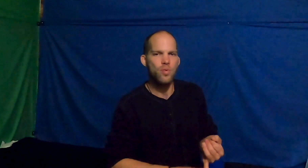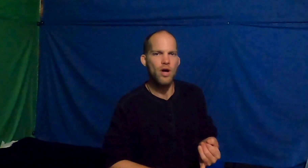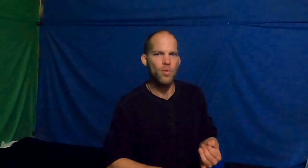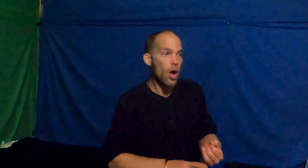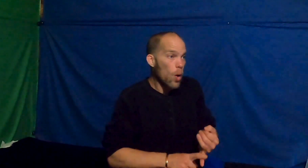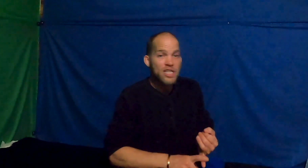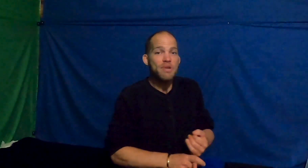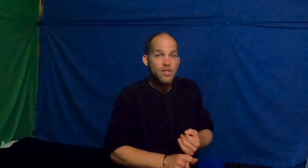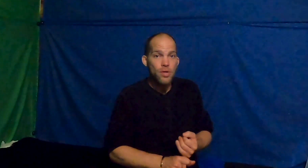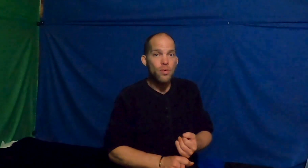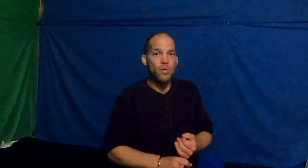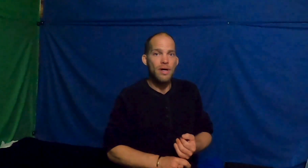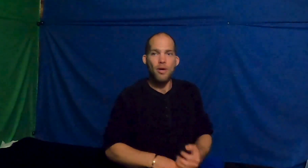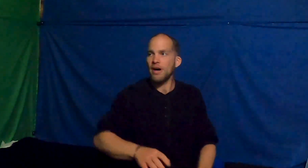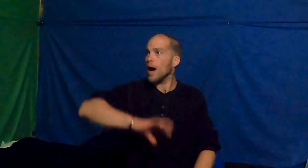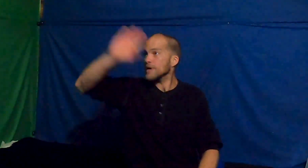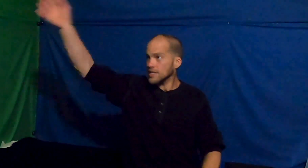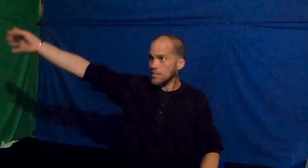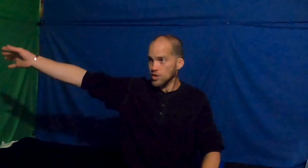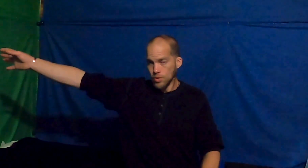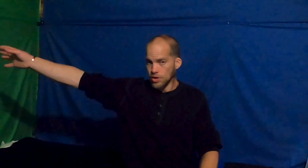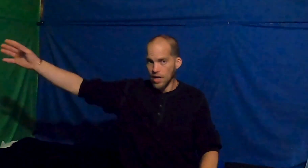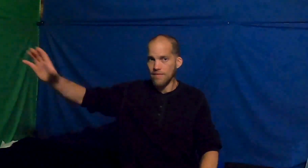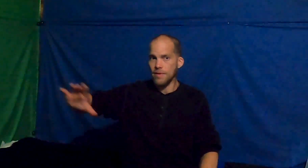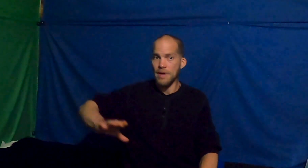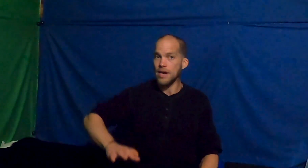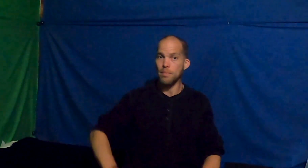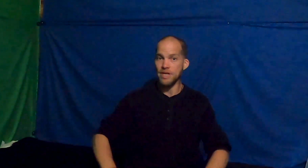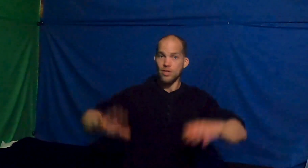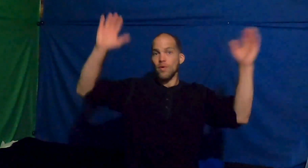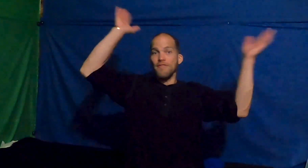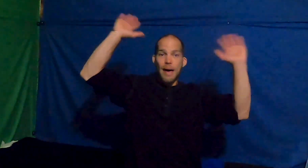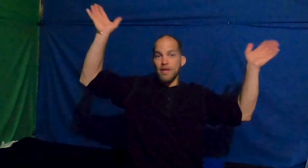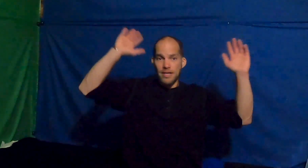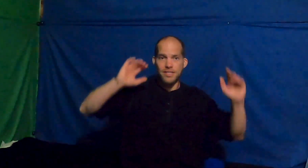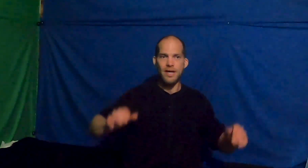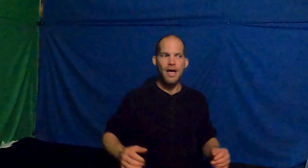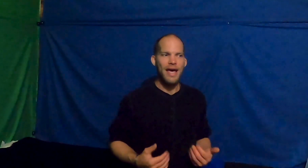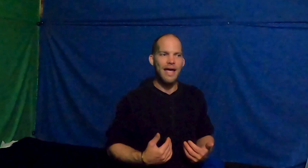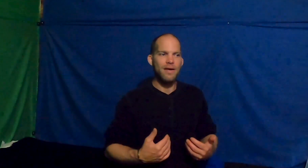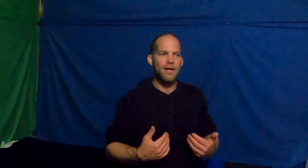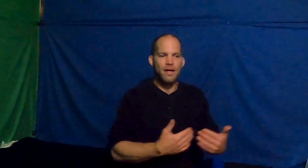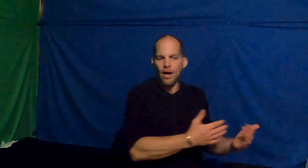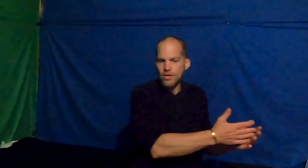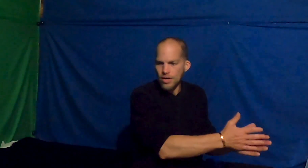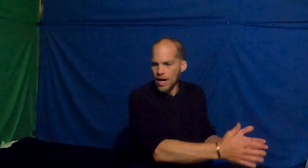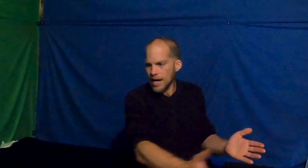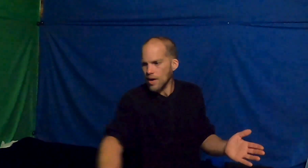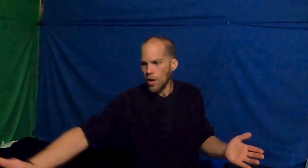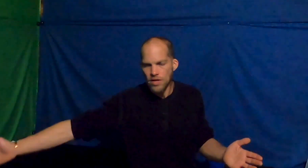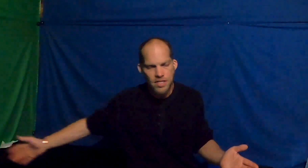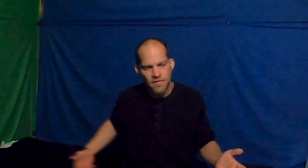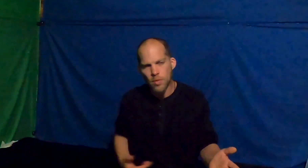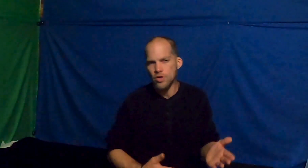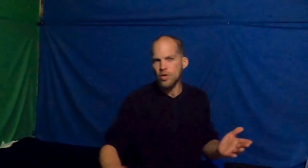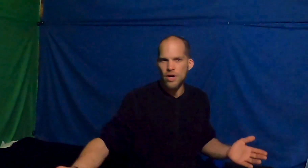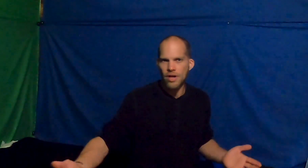1 will always be 2. No matter how many times you do it in your life, it may not be so fabulous. And underlying all the stuff that we're doing in our